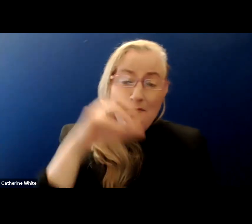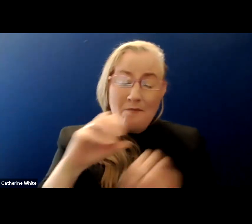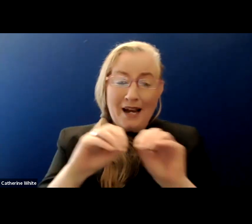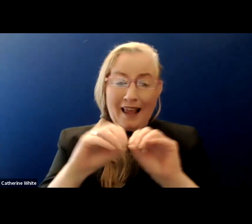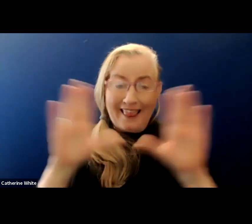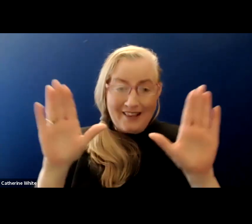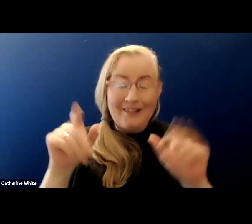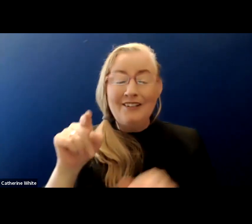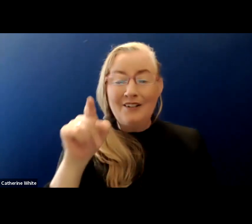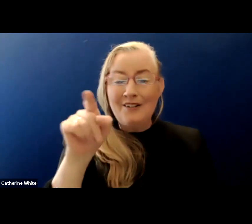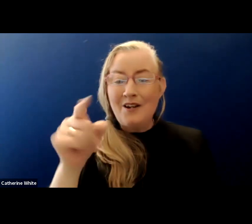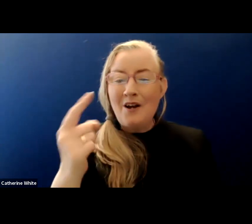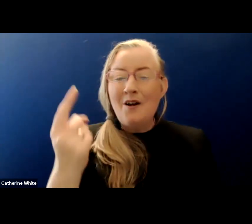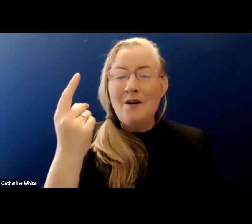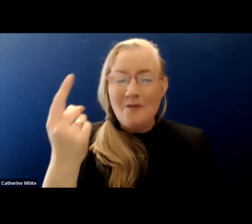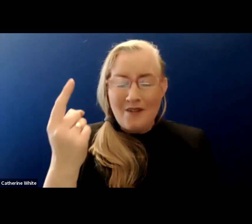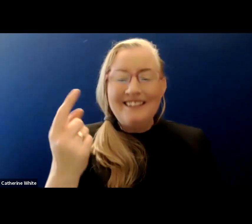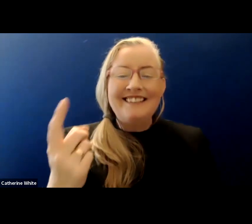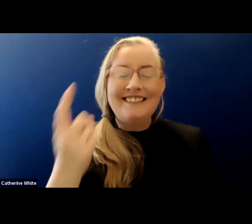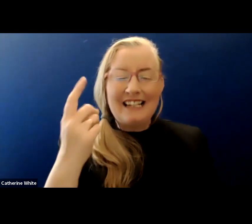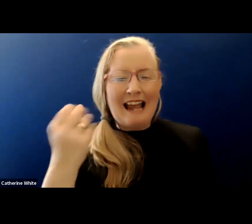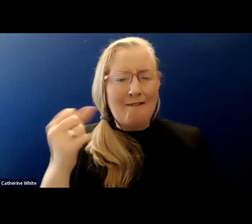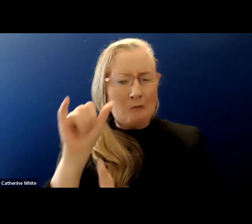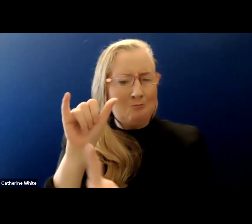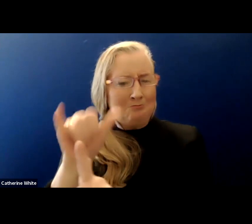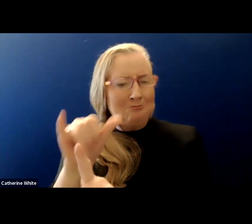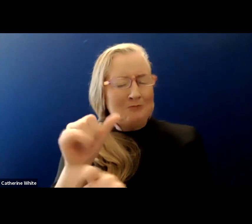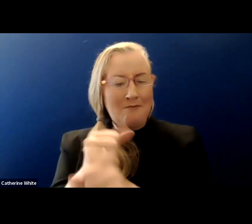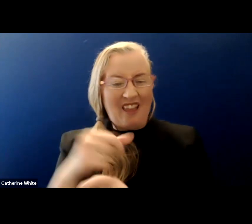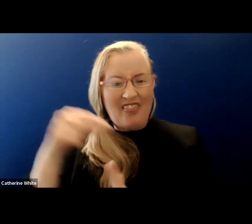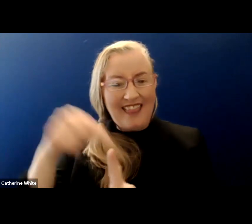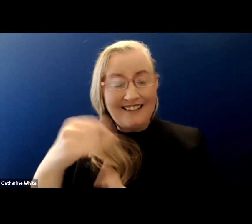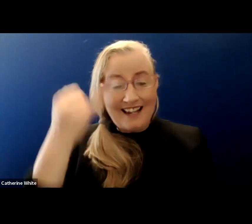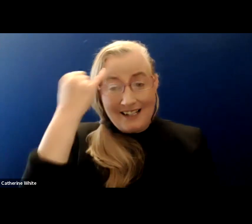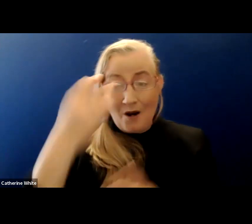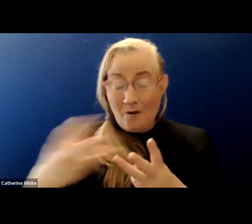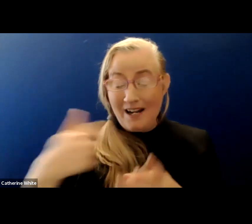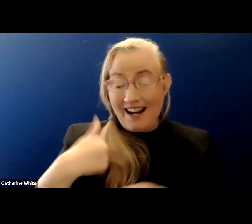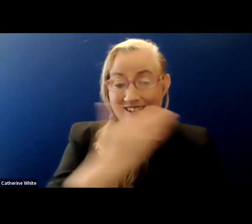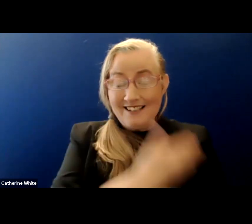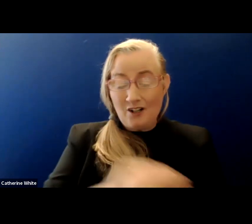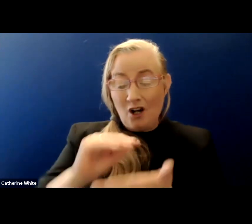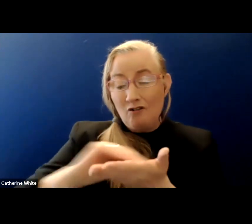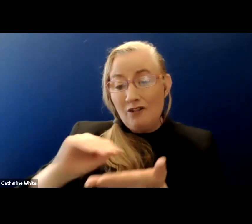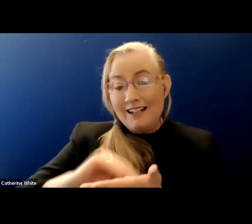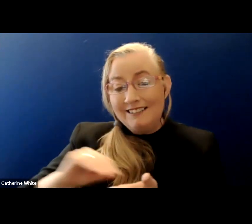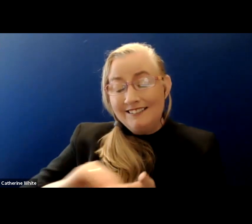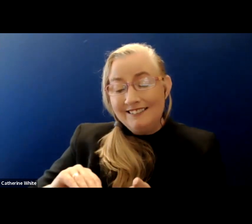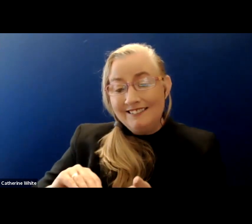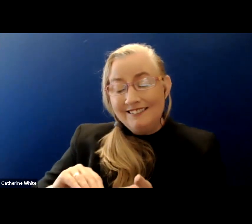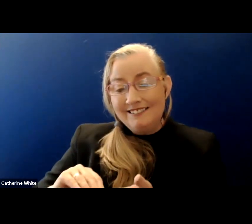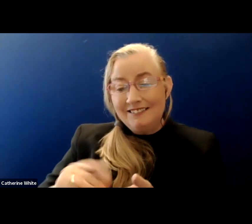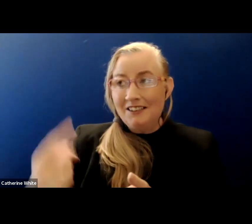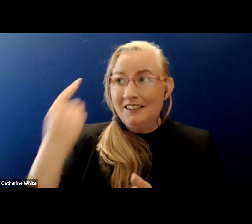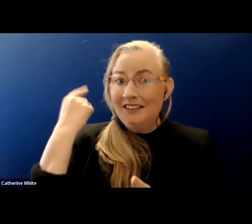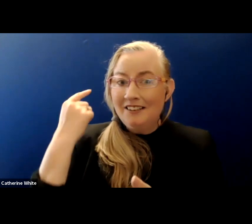of those who expressed skepticism about this idea back when I was writing on it in 2013,